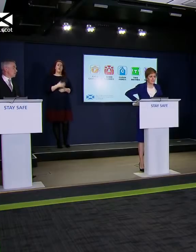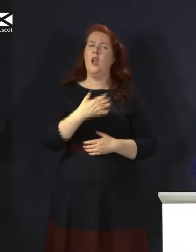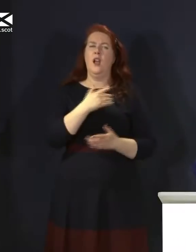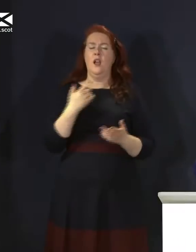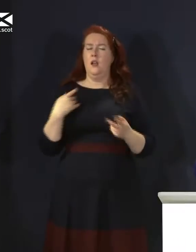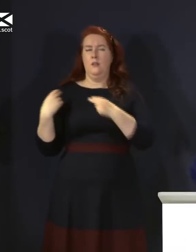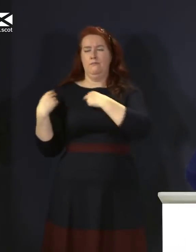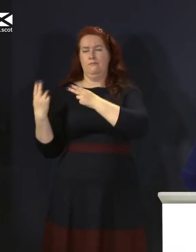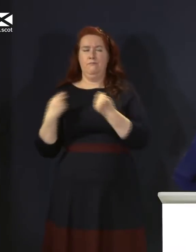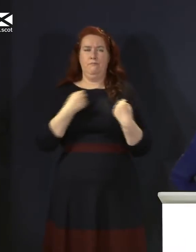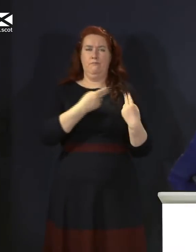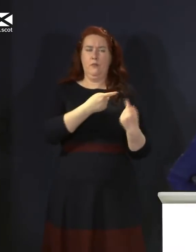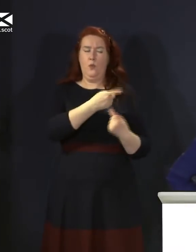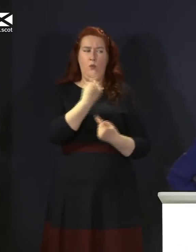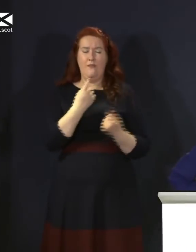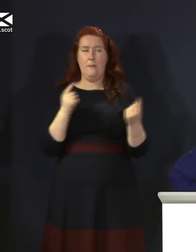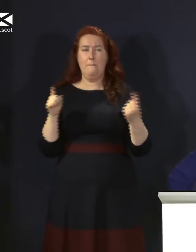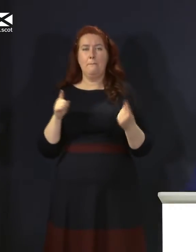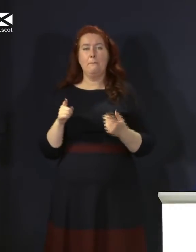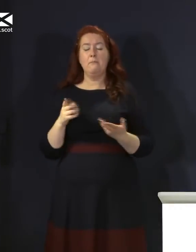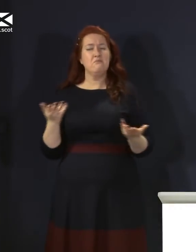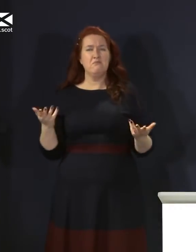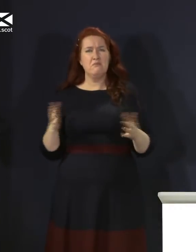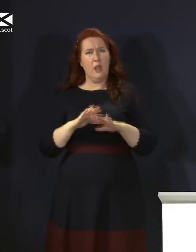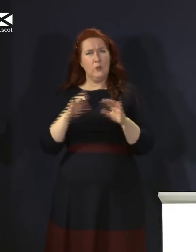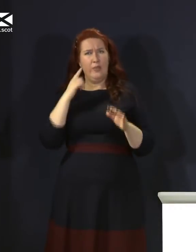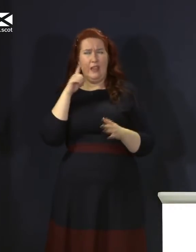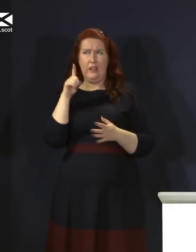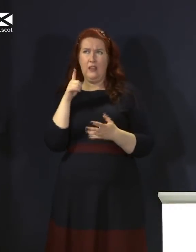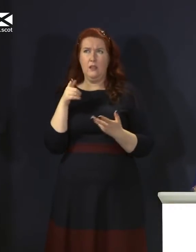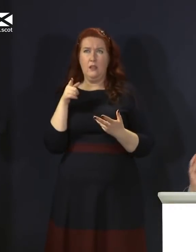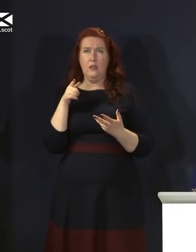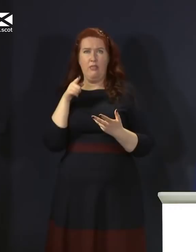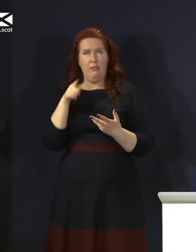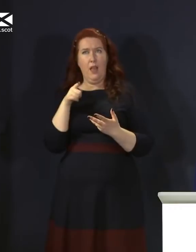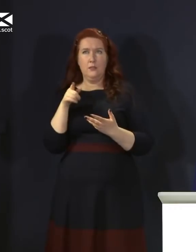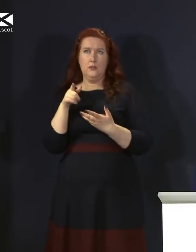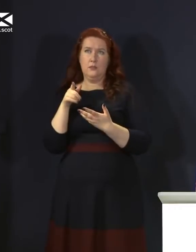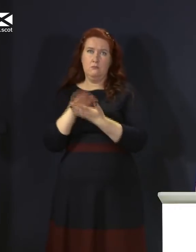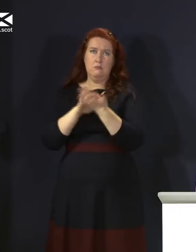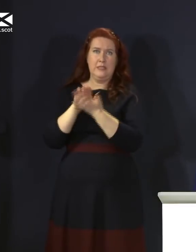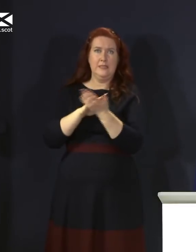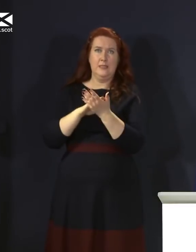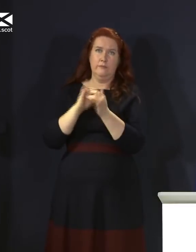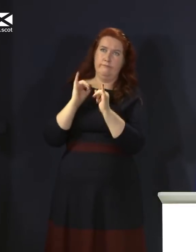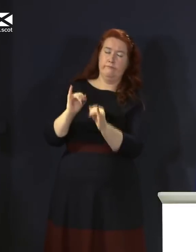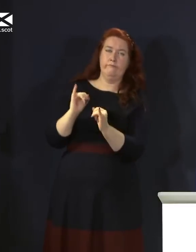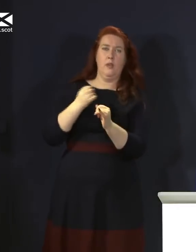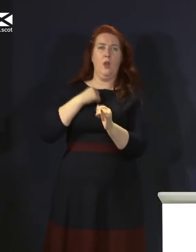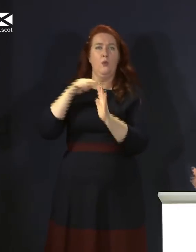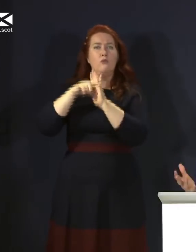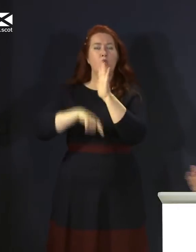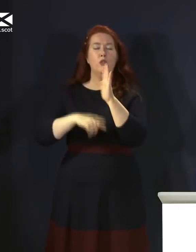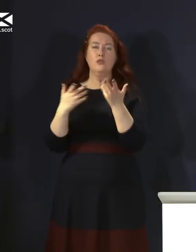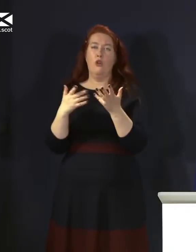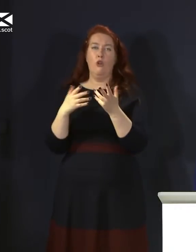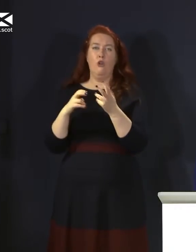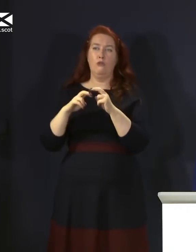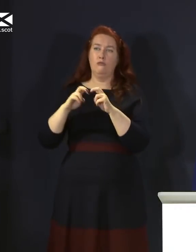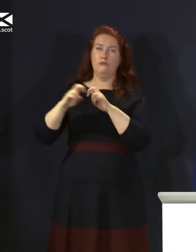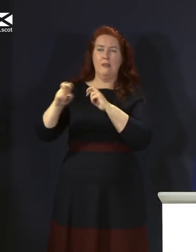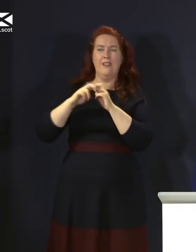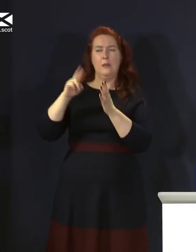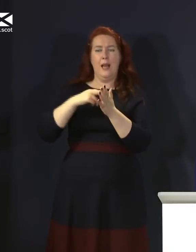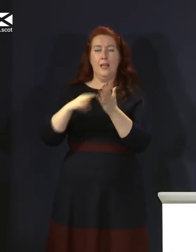Gregor can say something about it. I don't think it necessarily says anything about the restrictions or travel bans. We are going to see outbreaks of